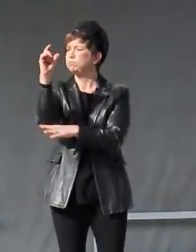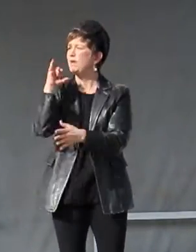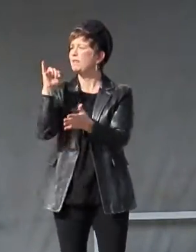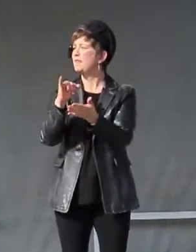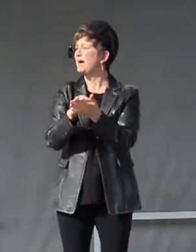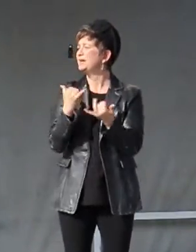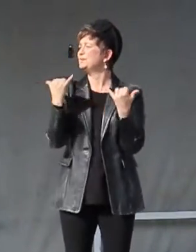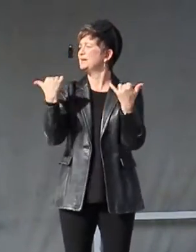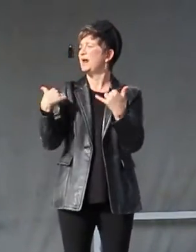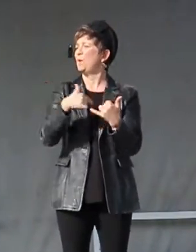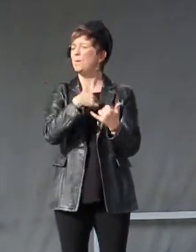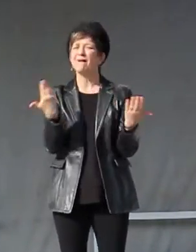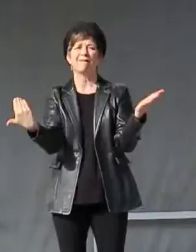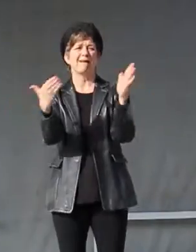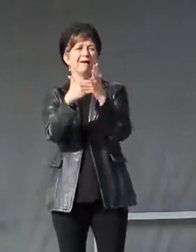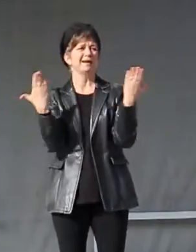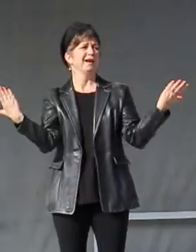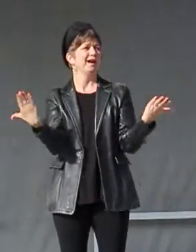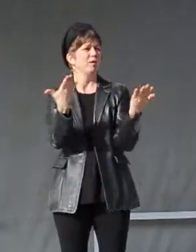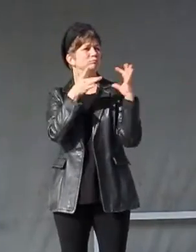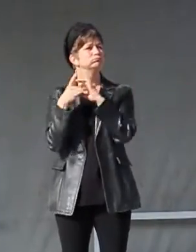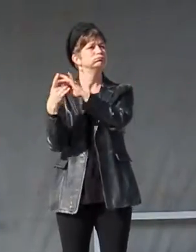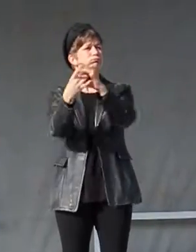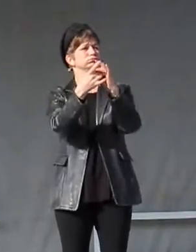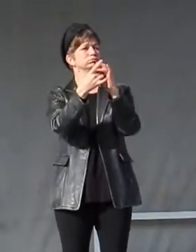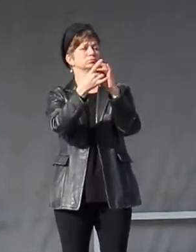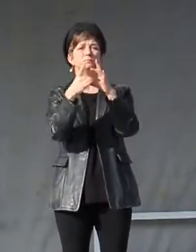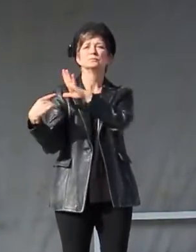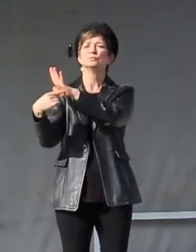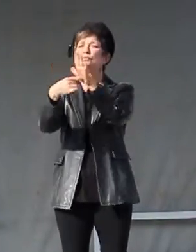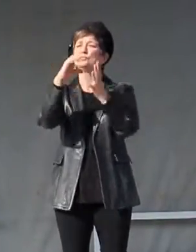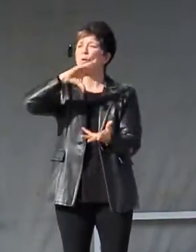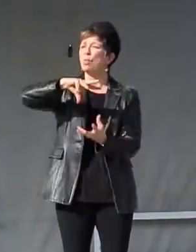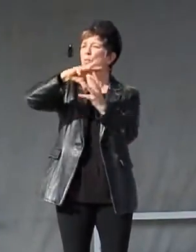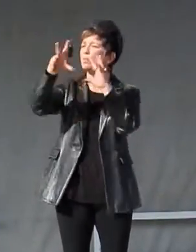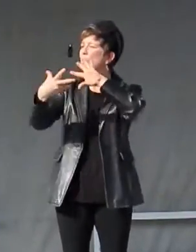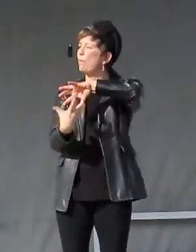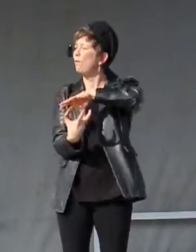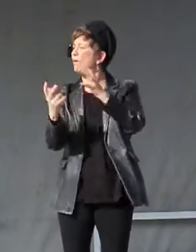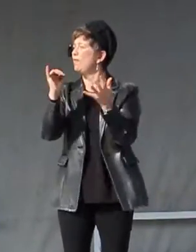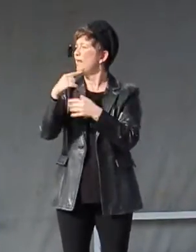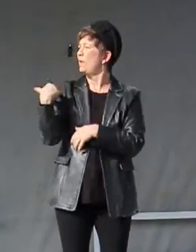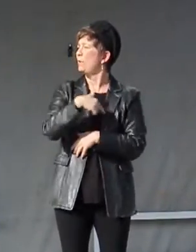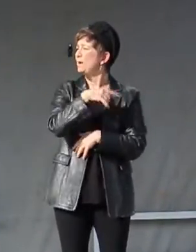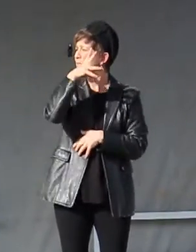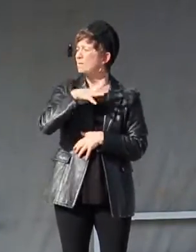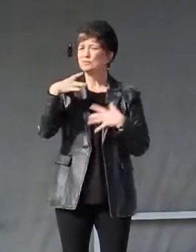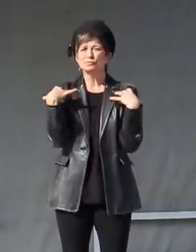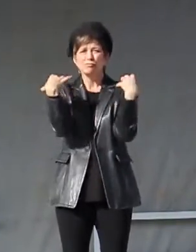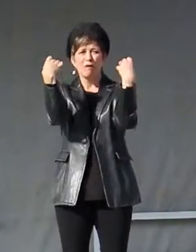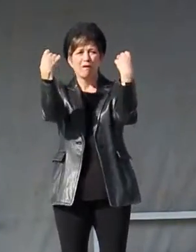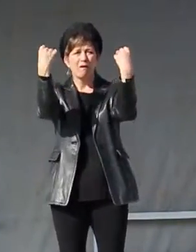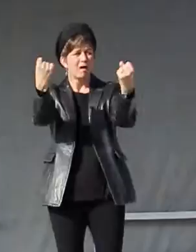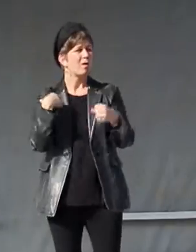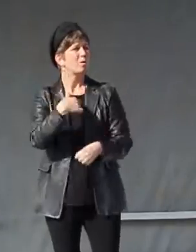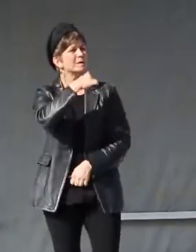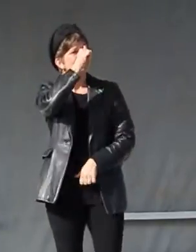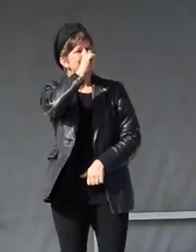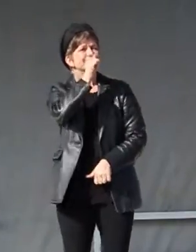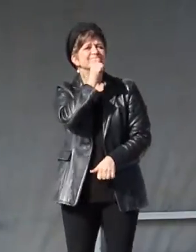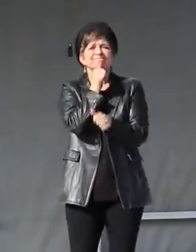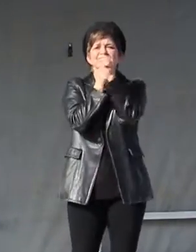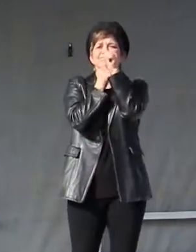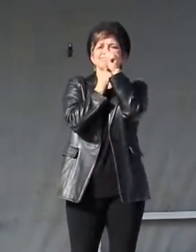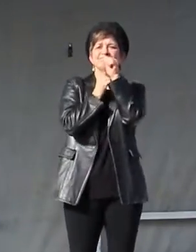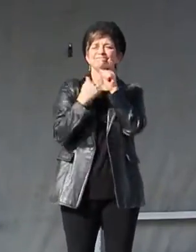are here to stand together once again to show the world that women are strong, we persevere,